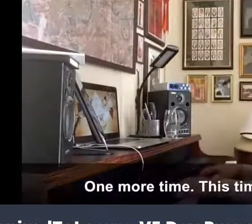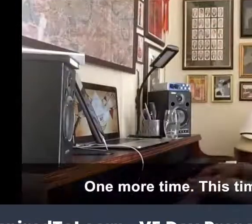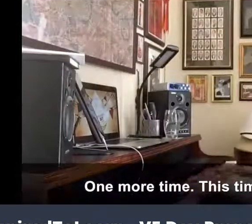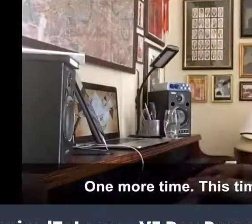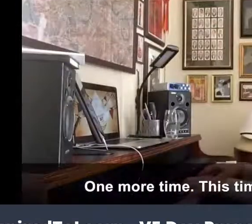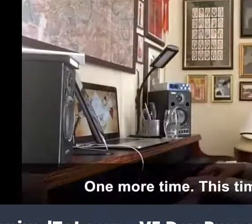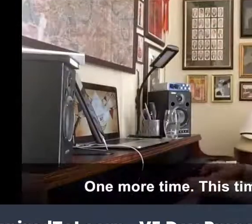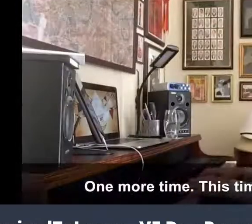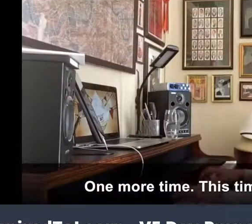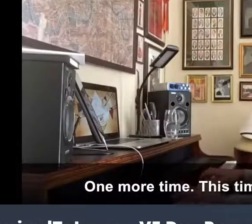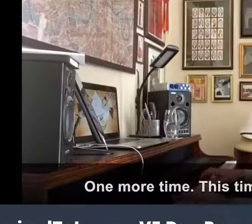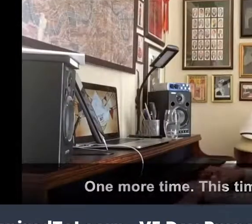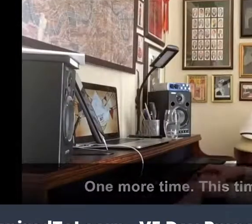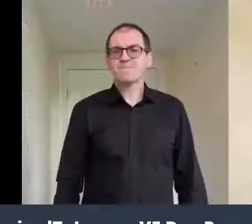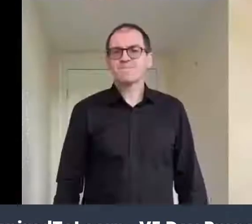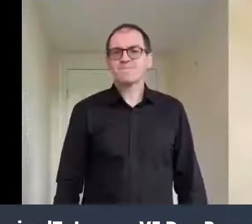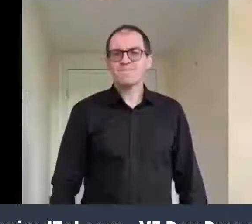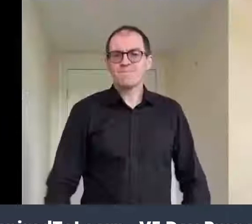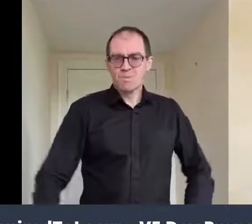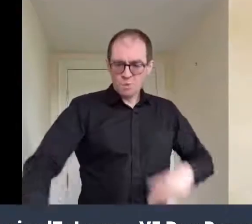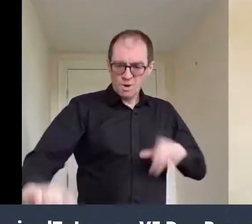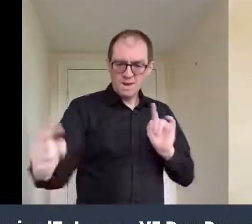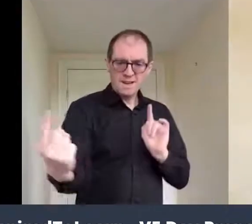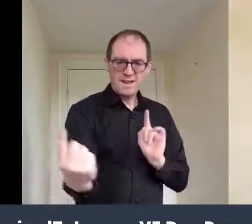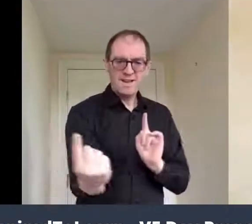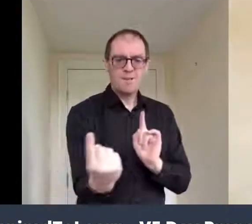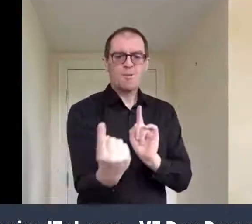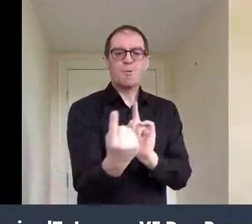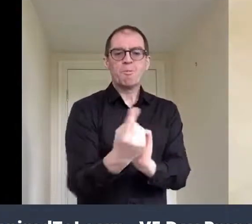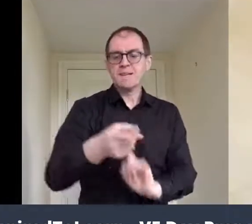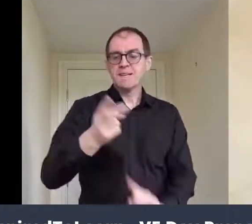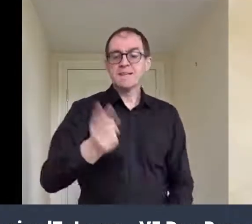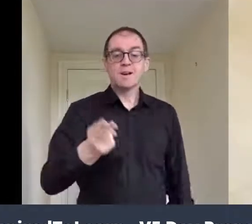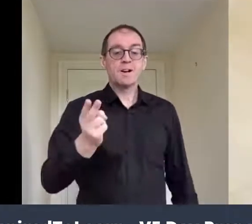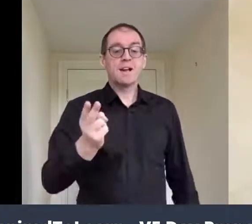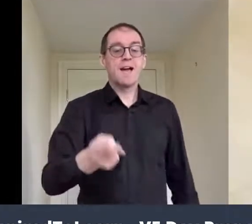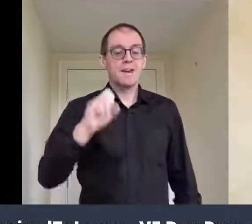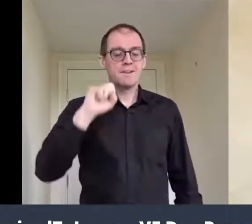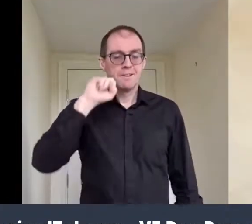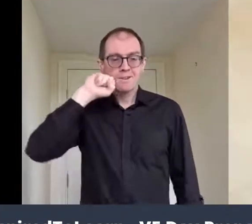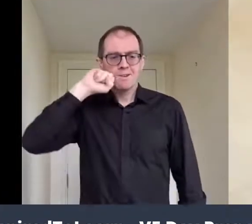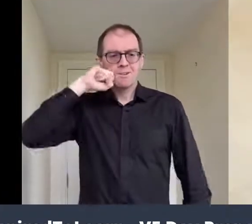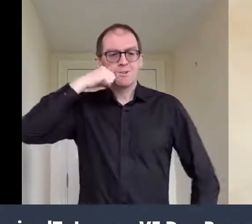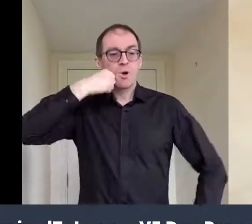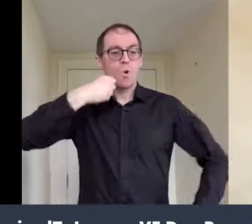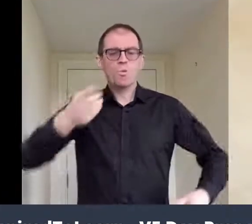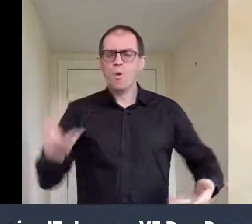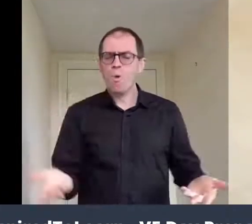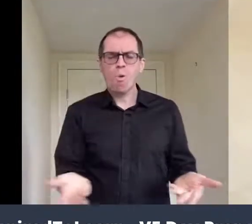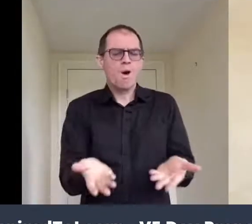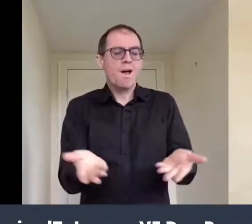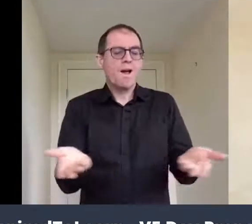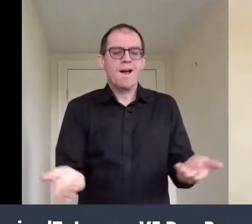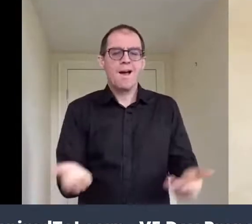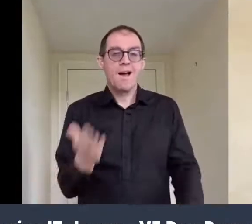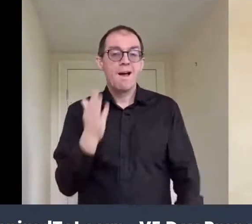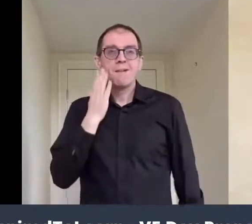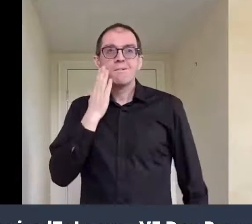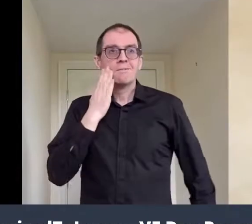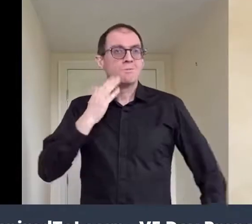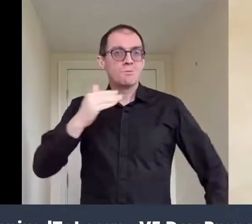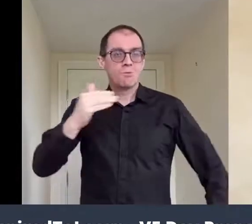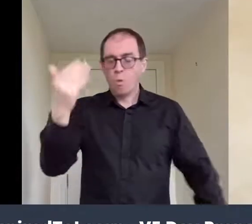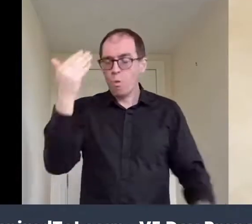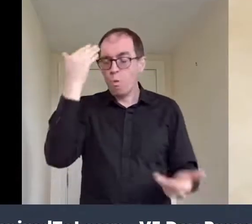time, this time it's your turn. We'll meet again, don't know where,